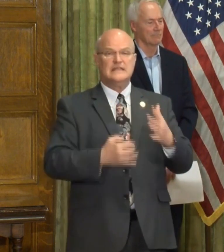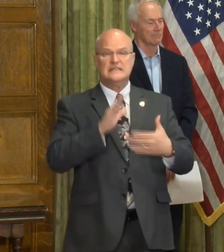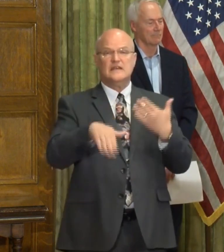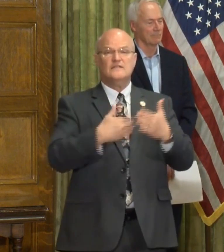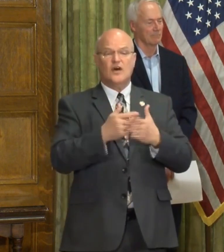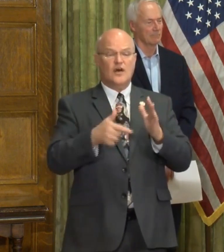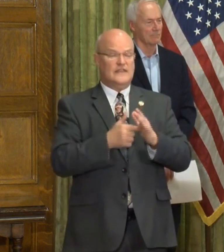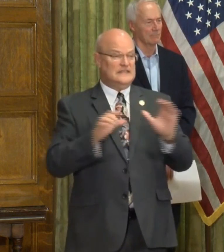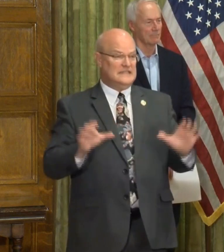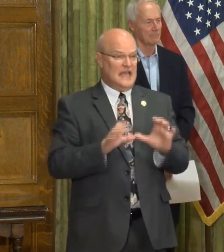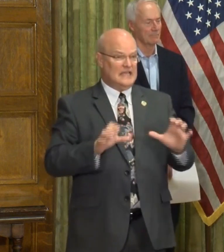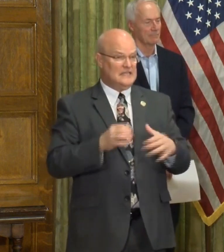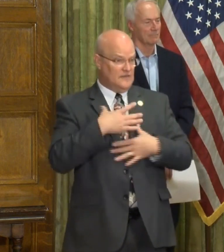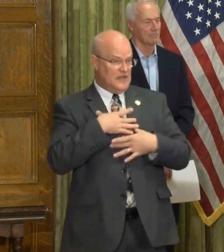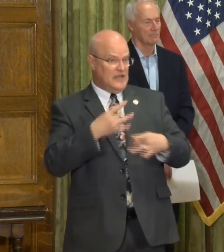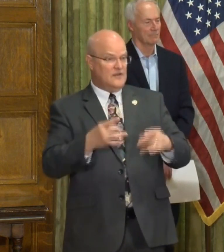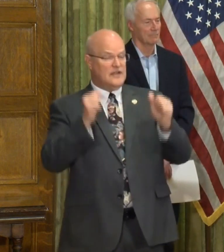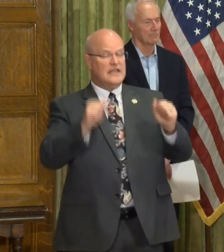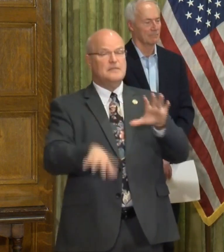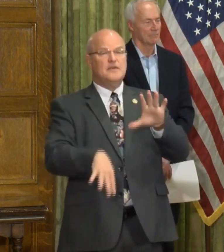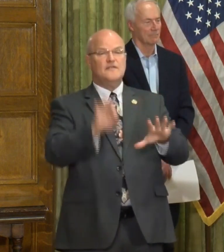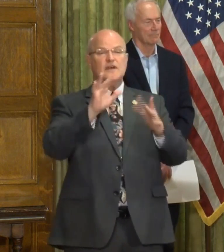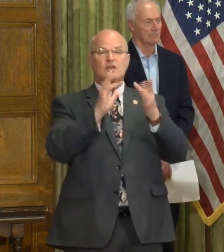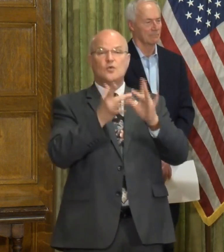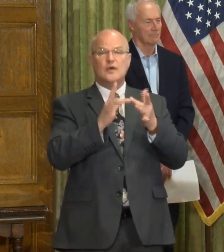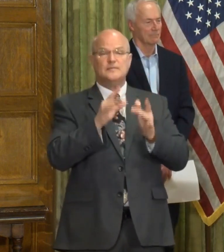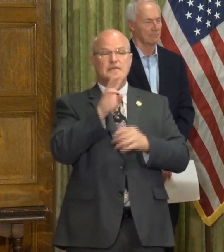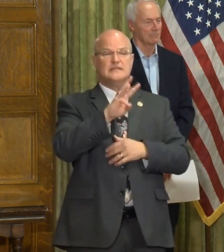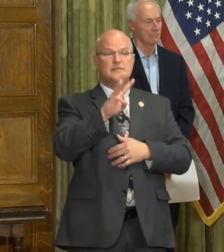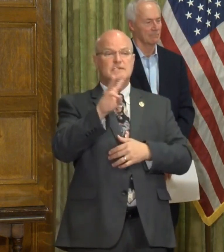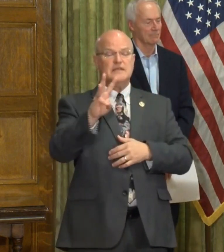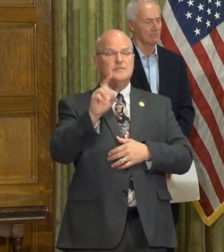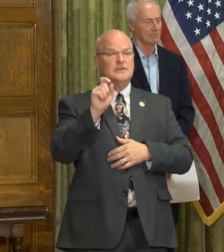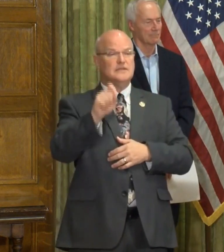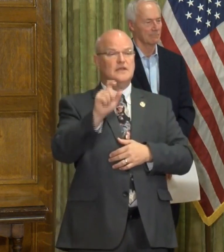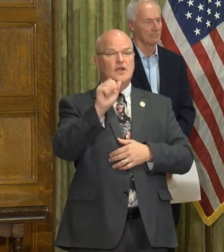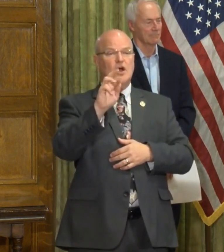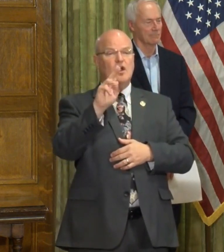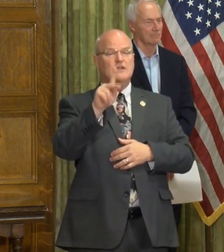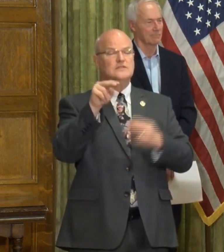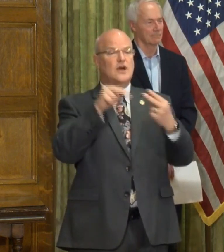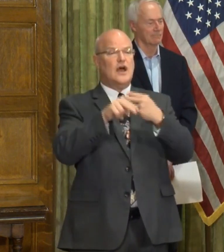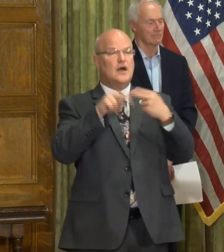A list of all these actions, if you're interested, can be found on our website,